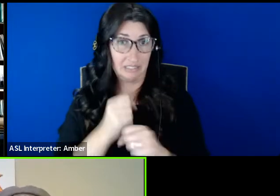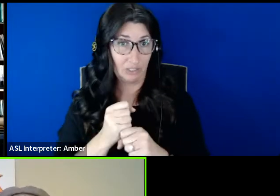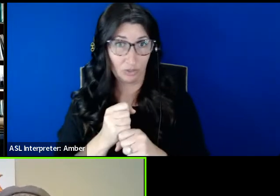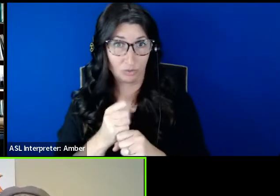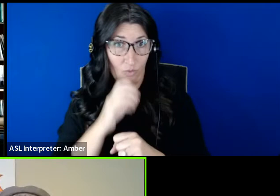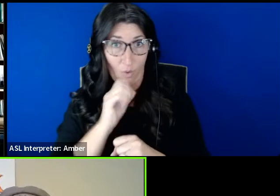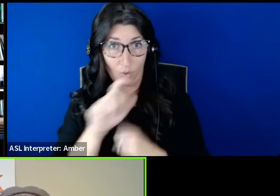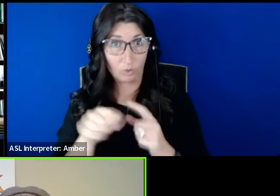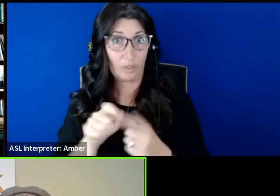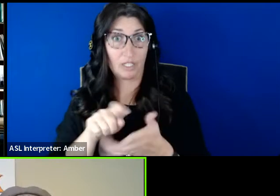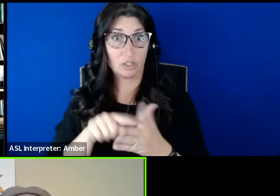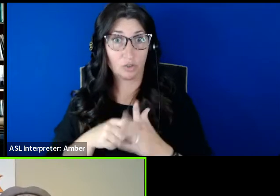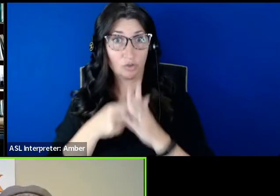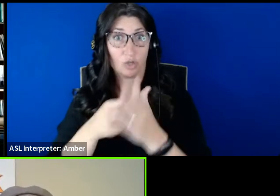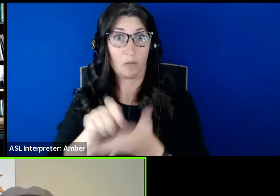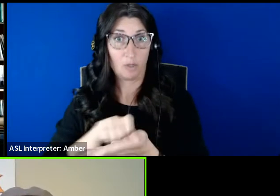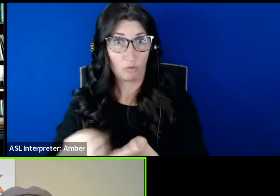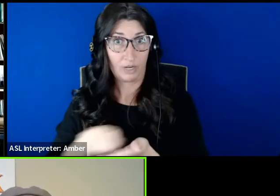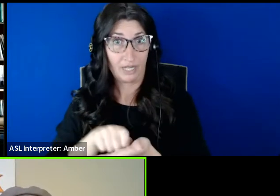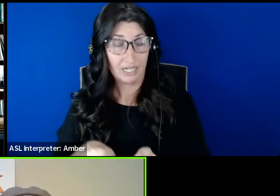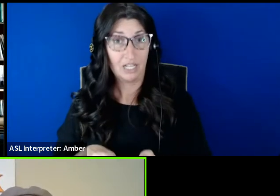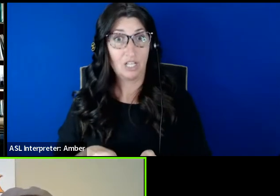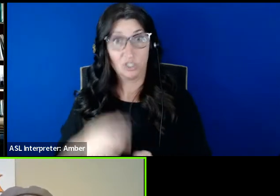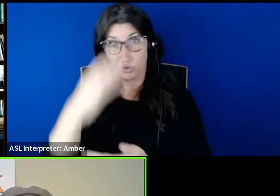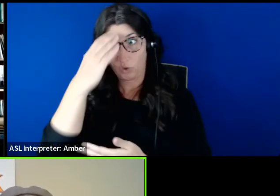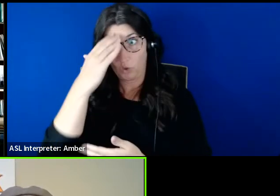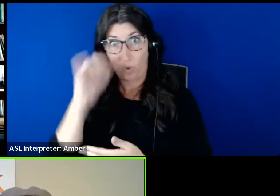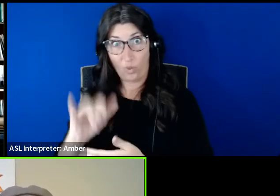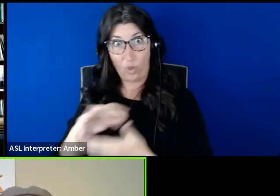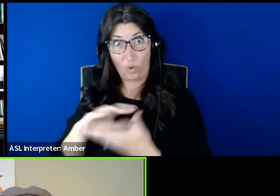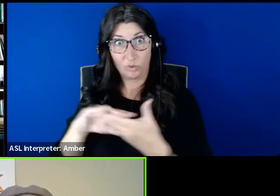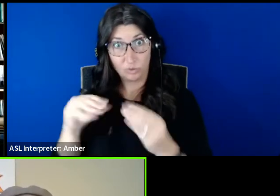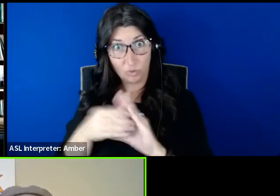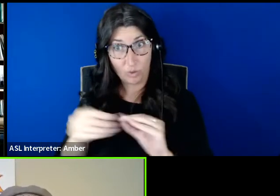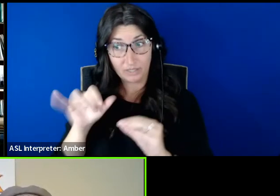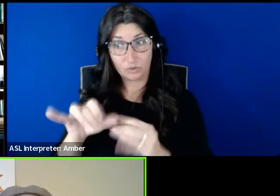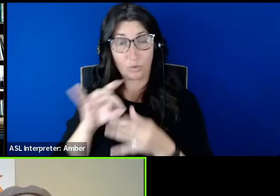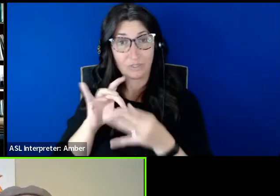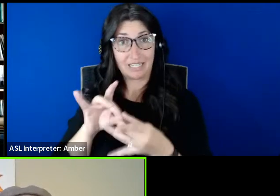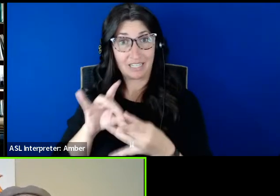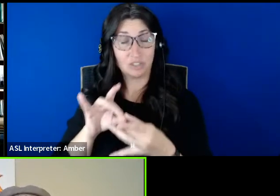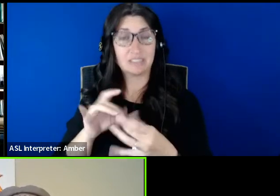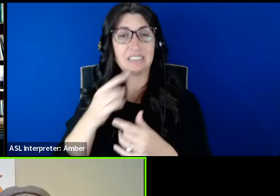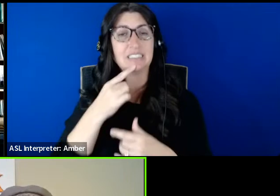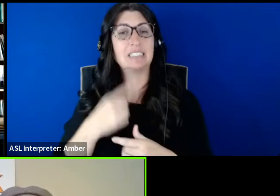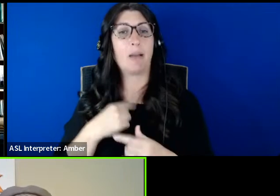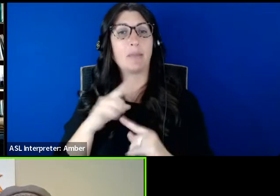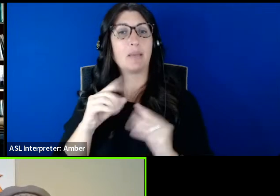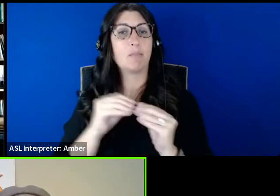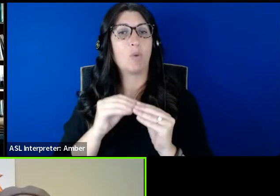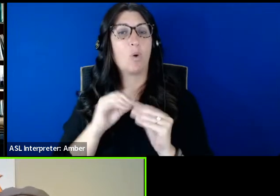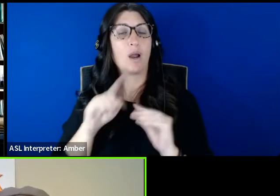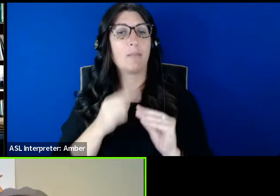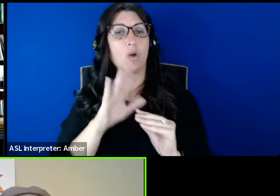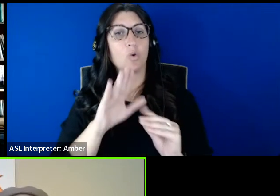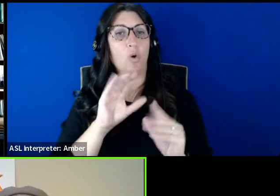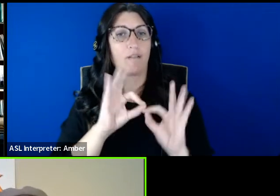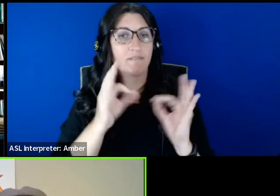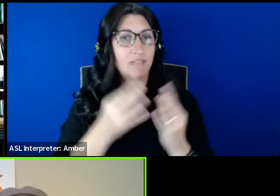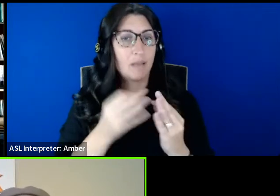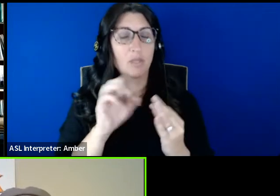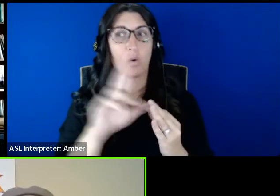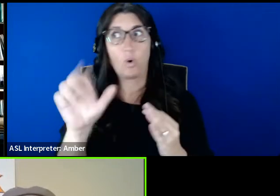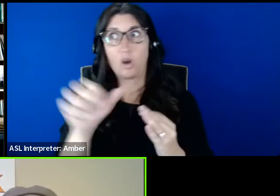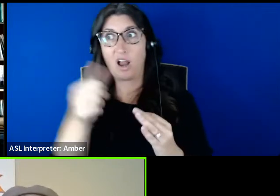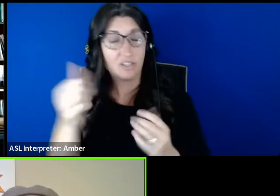down. So the fact that you know those stories and you know those connections, tell me a little bit more about how your family or how others can even